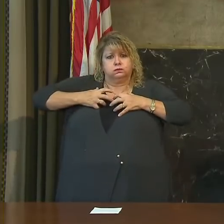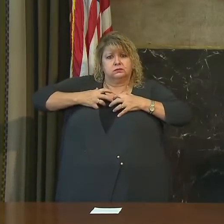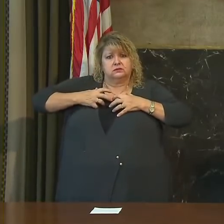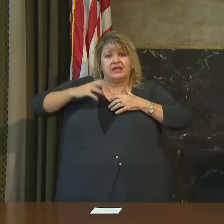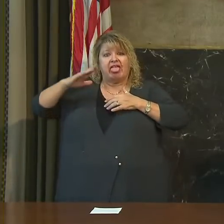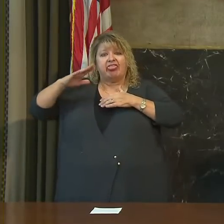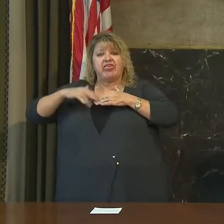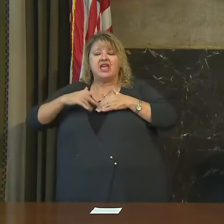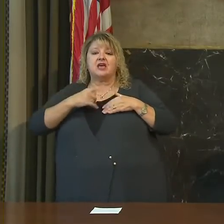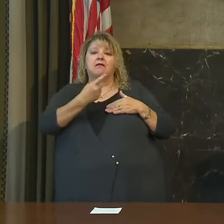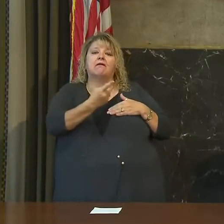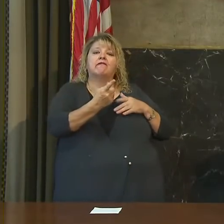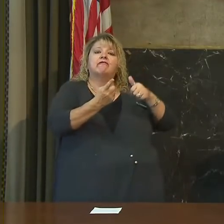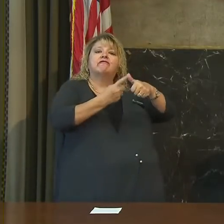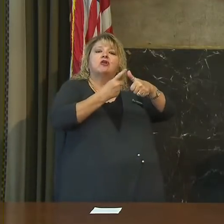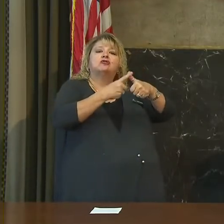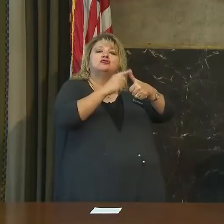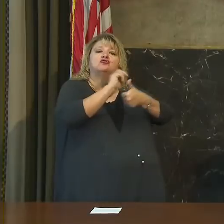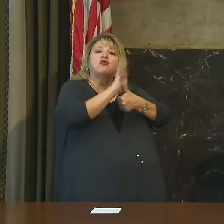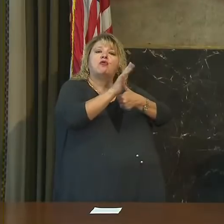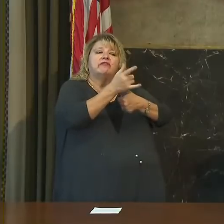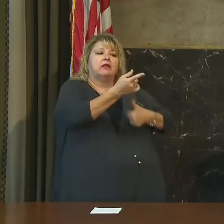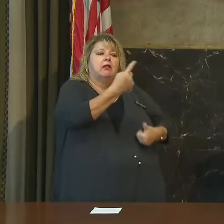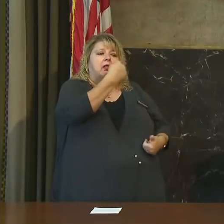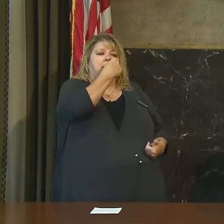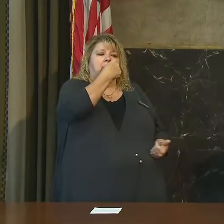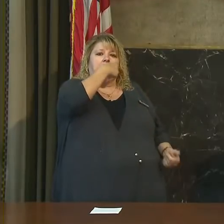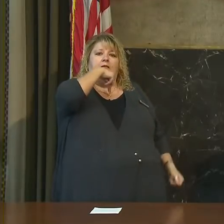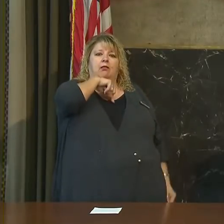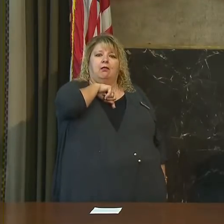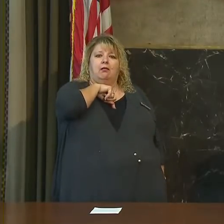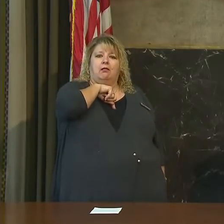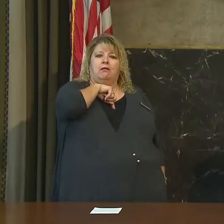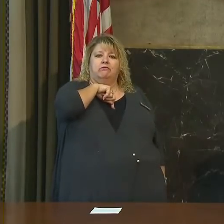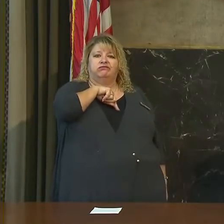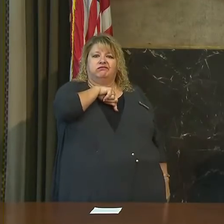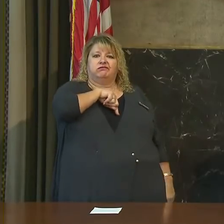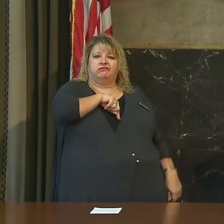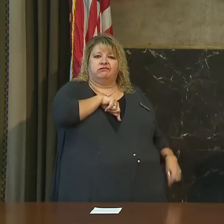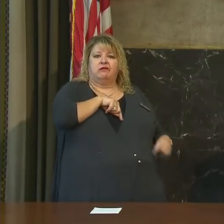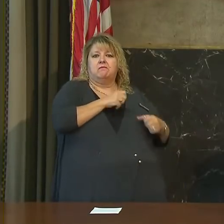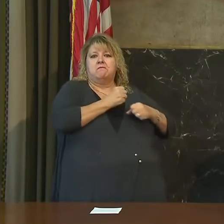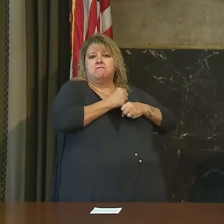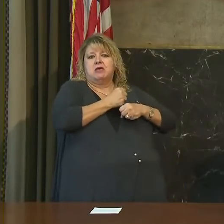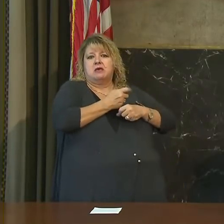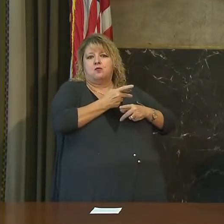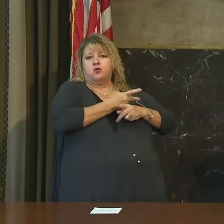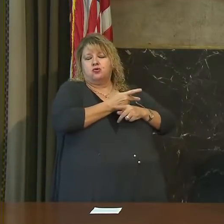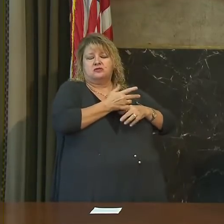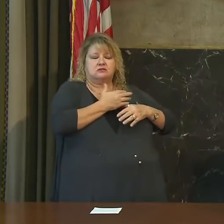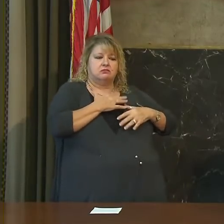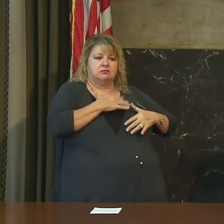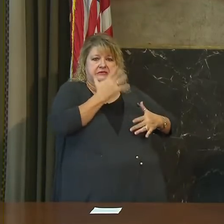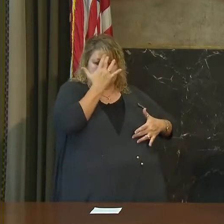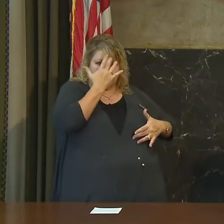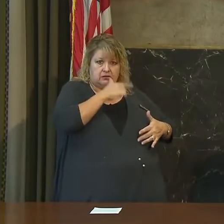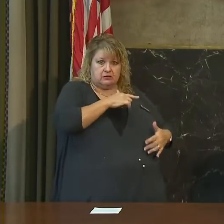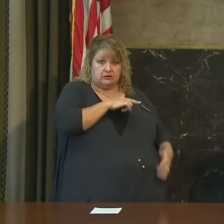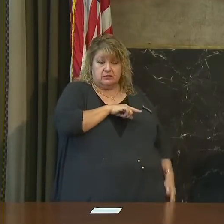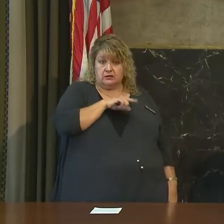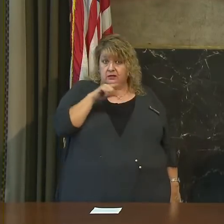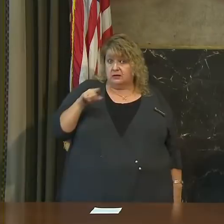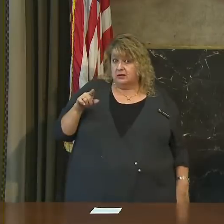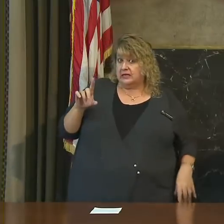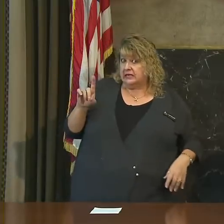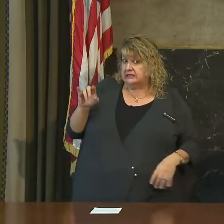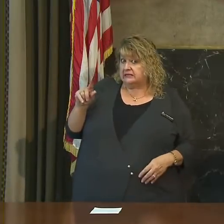is the Delta variant, we believe from early testing that can be 1,000 times the viral load of